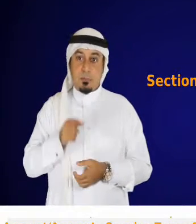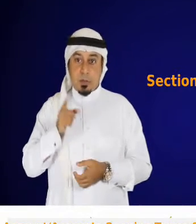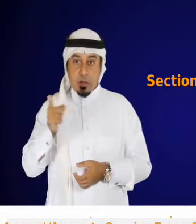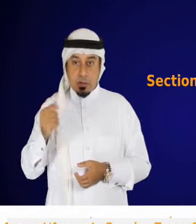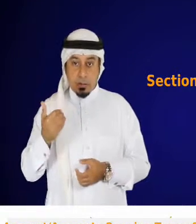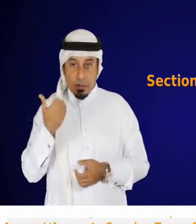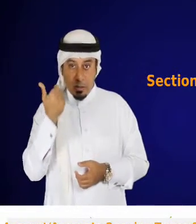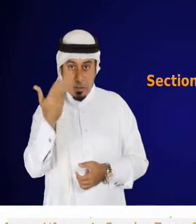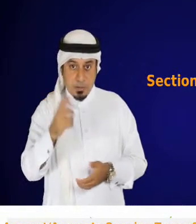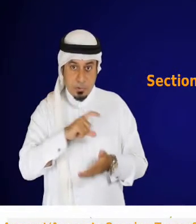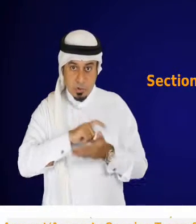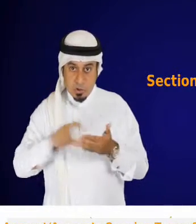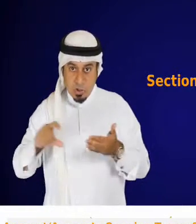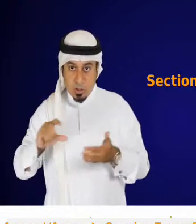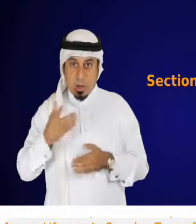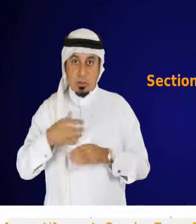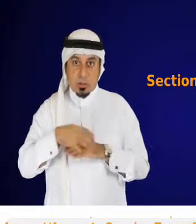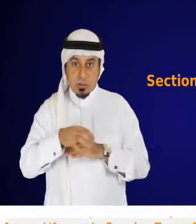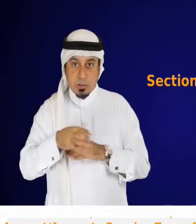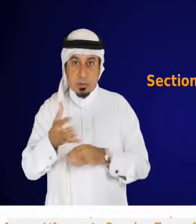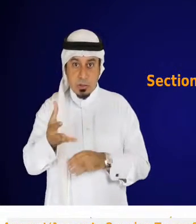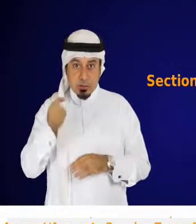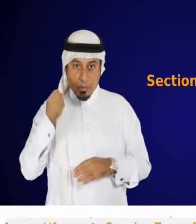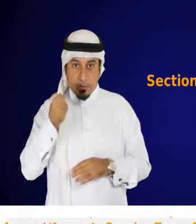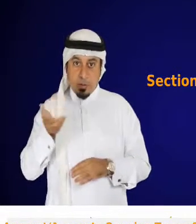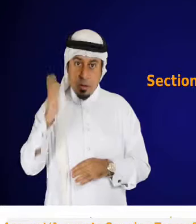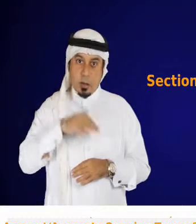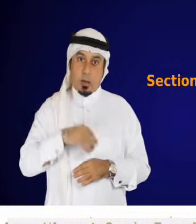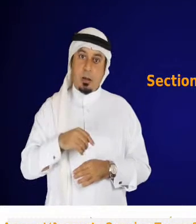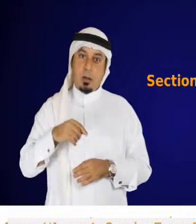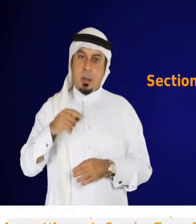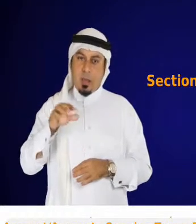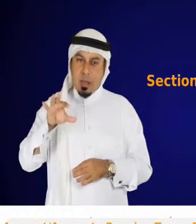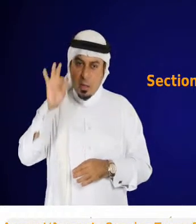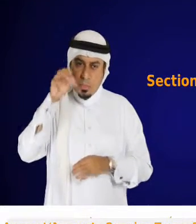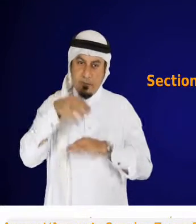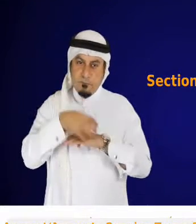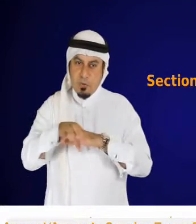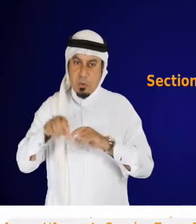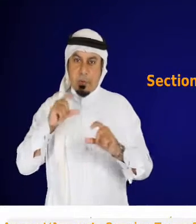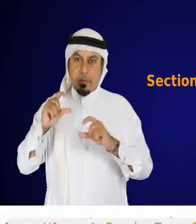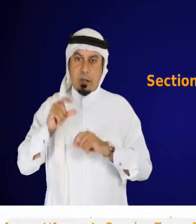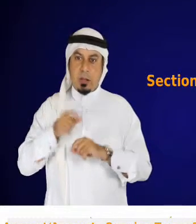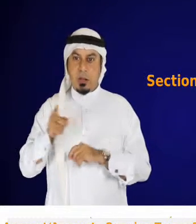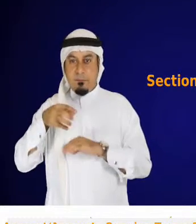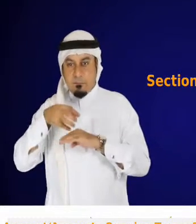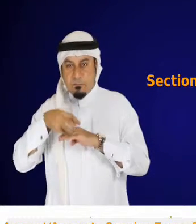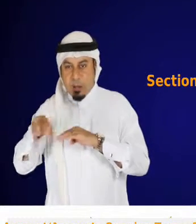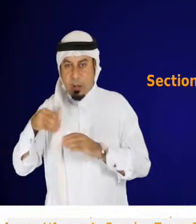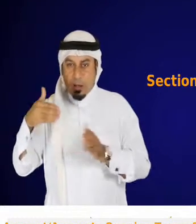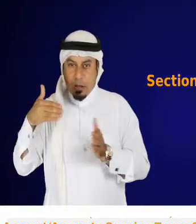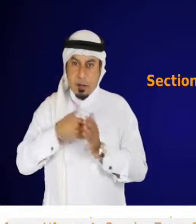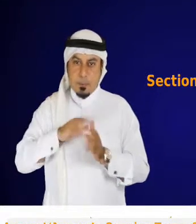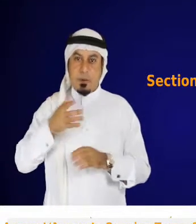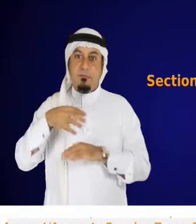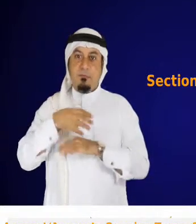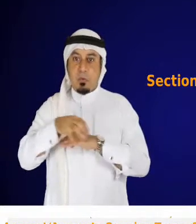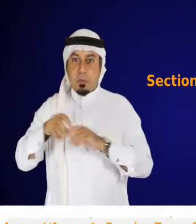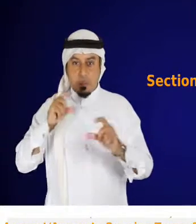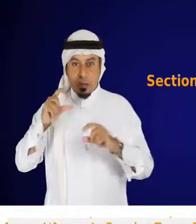"28. When check or withdrawal slip drawn on one branch of the bank is presented for payment at another branch of the bank shall have